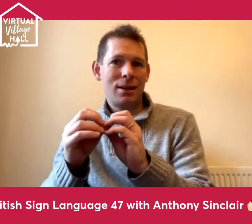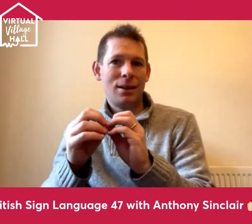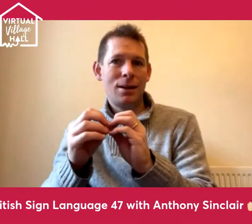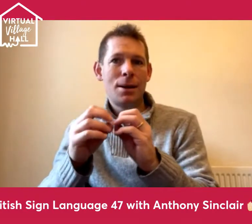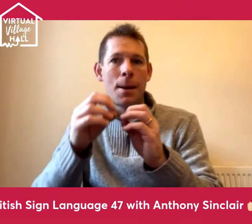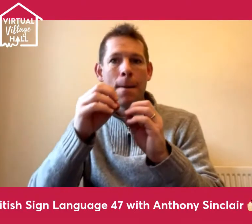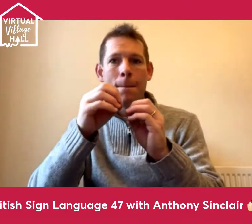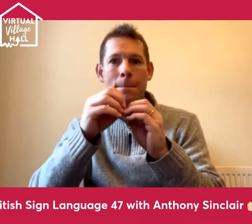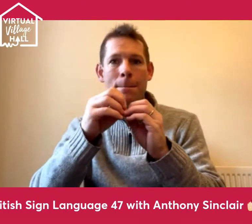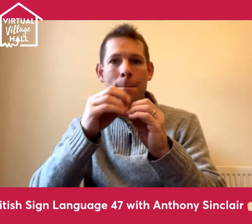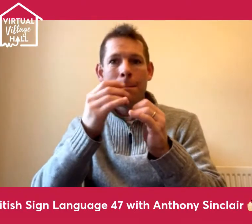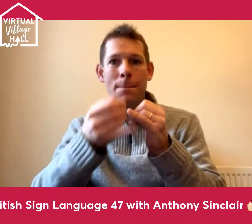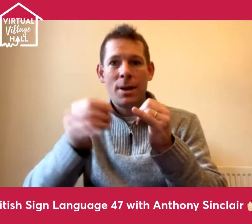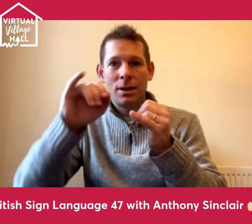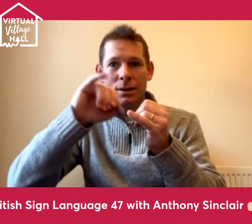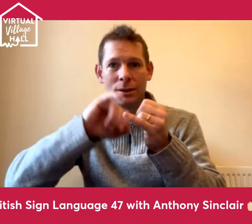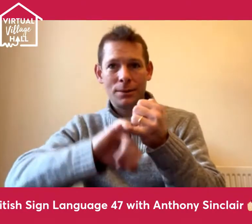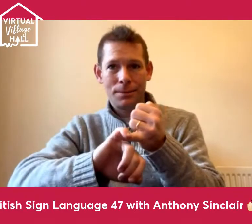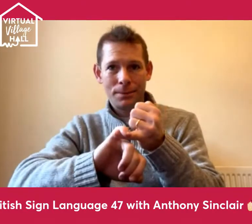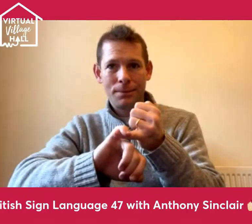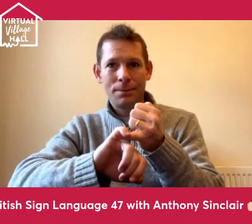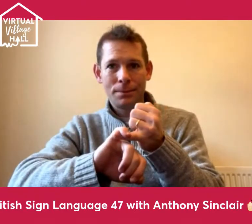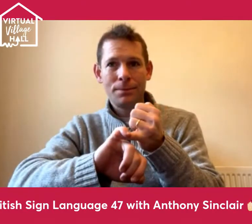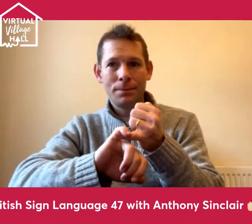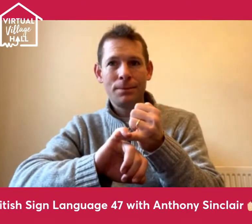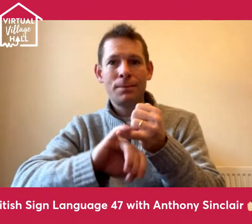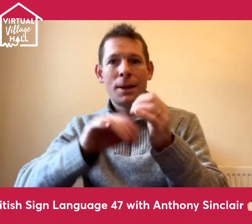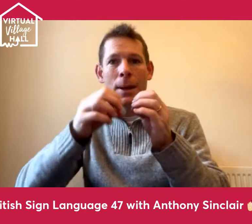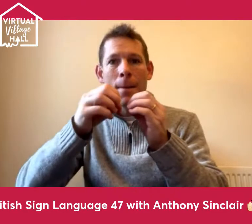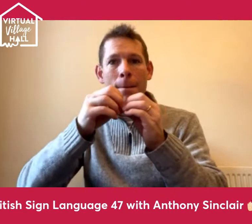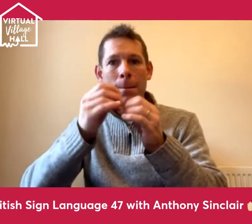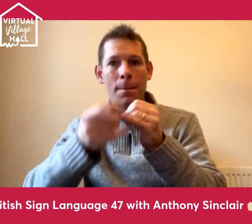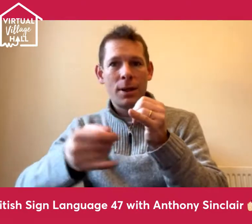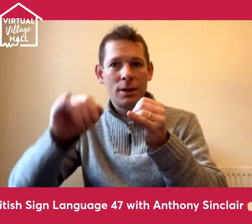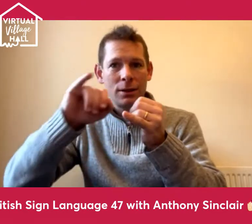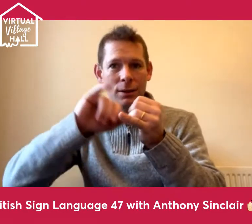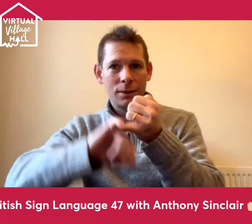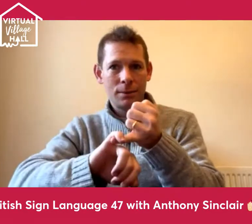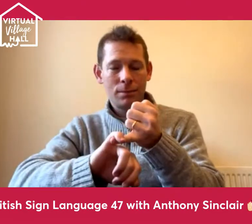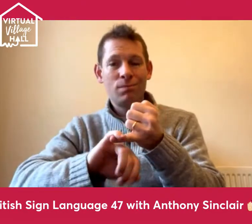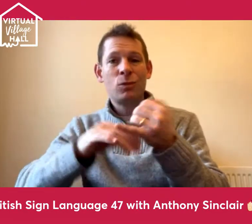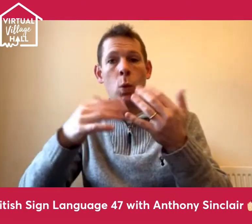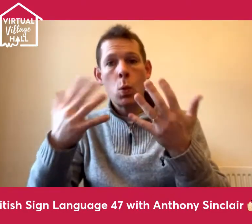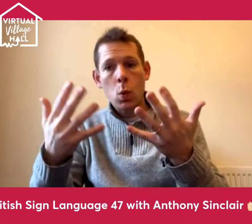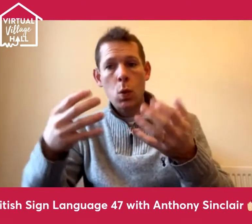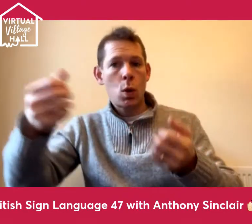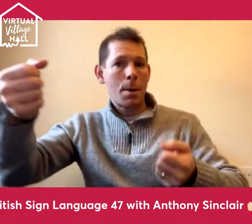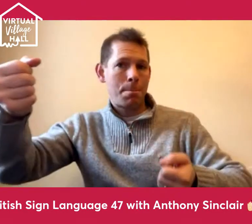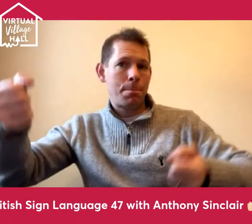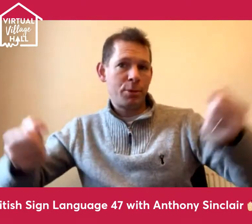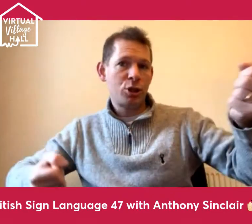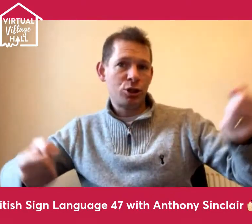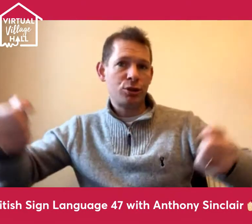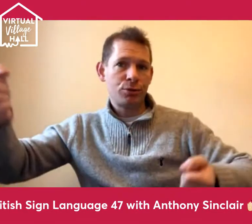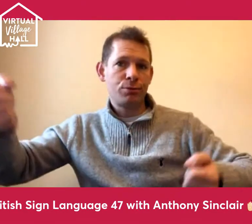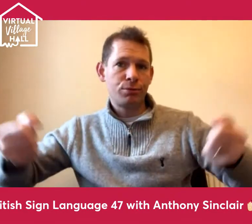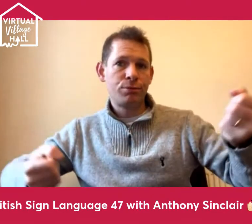Actually, some deaf people don't use the sign for bus, but they finger spell it like that. So it's BUS for bus, or you can sign it like